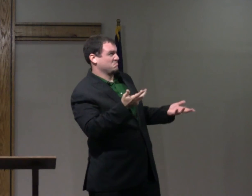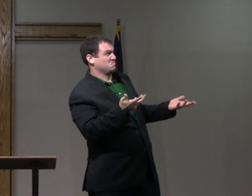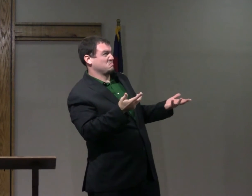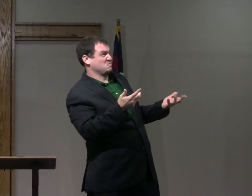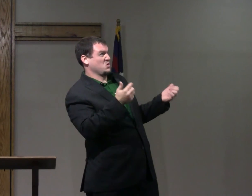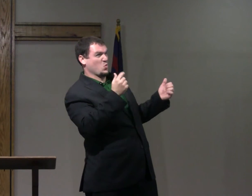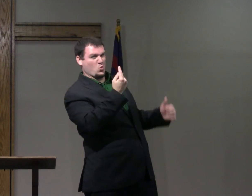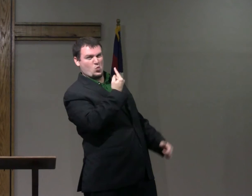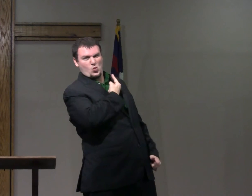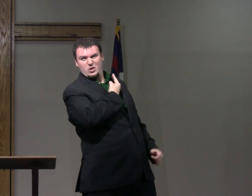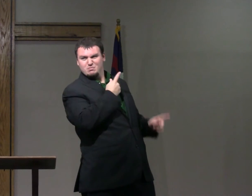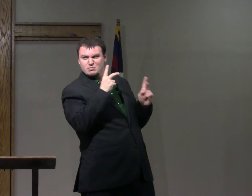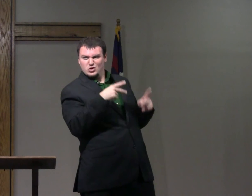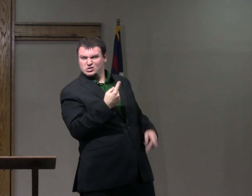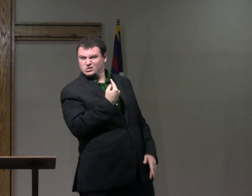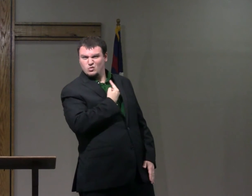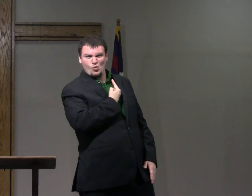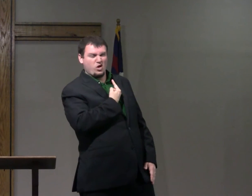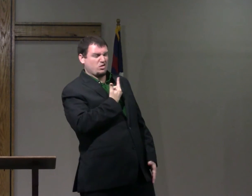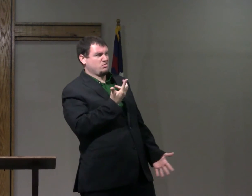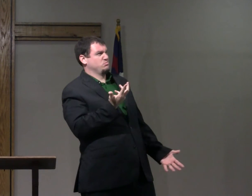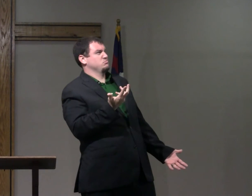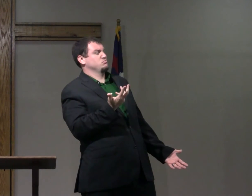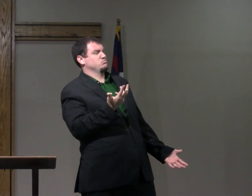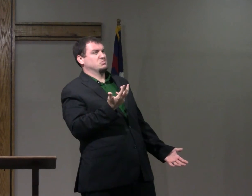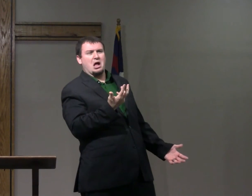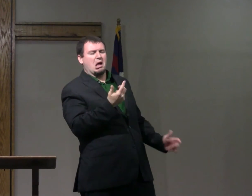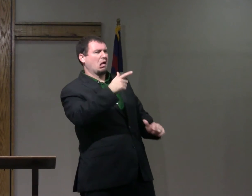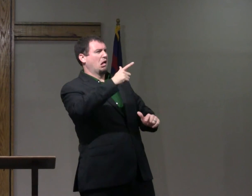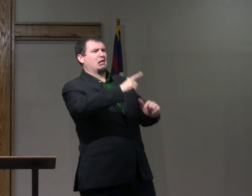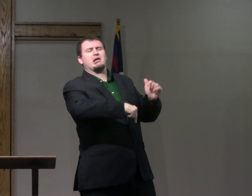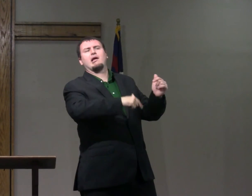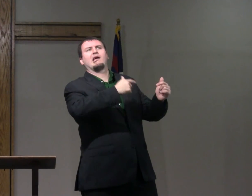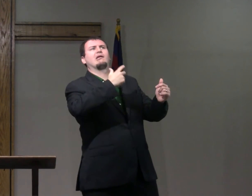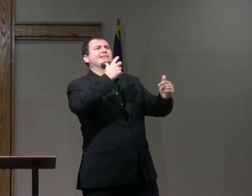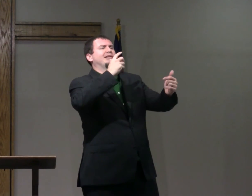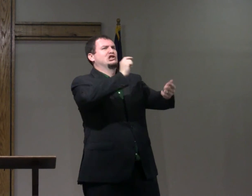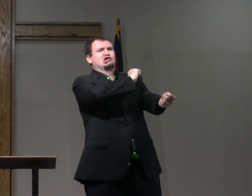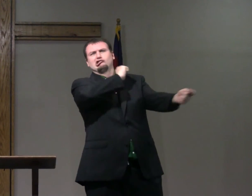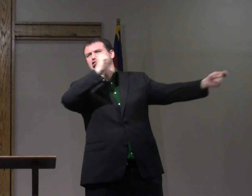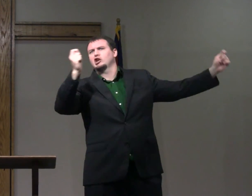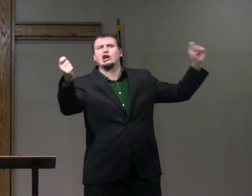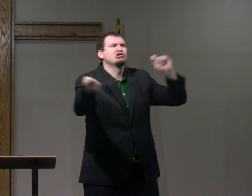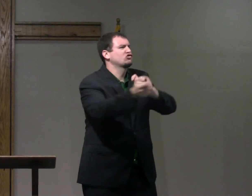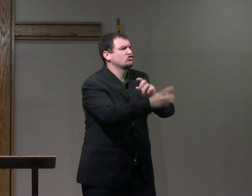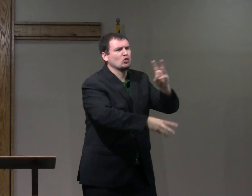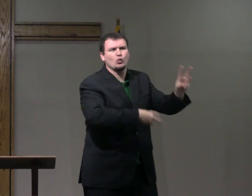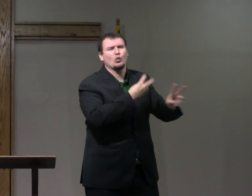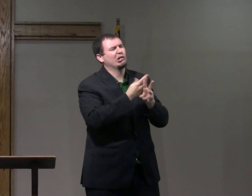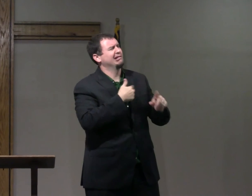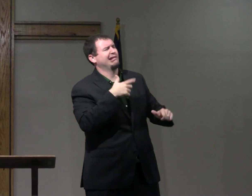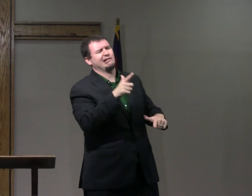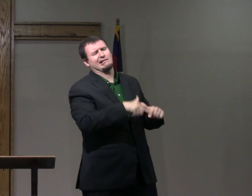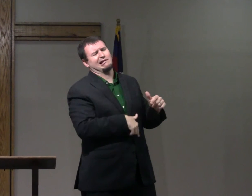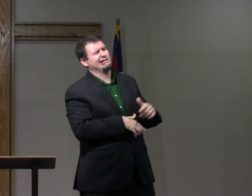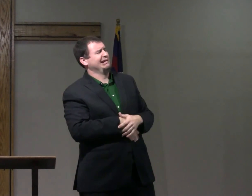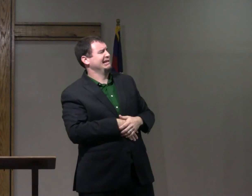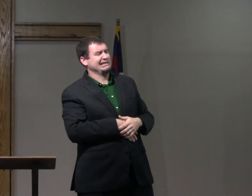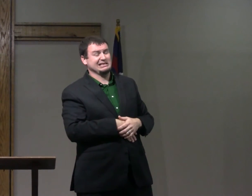Maybe you're here today and you think, well, I'm just one person. I can't change the world